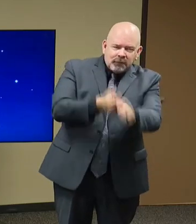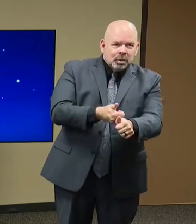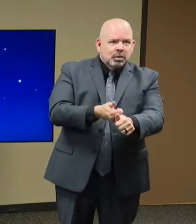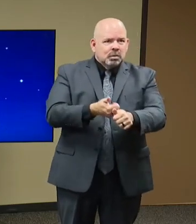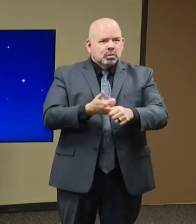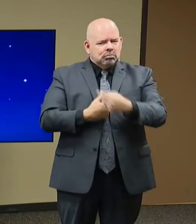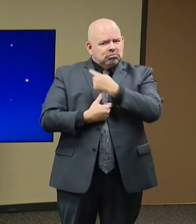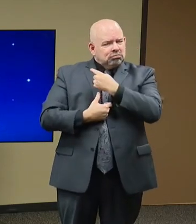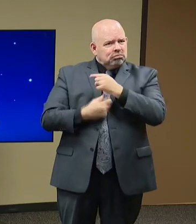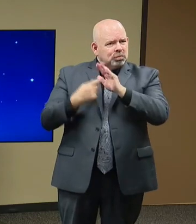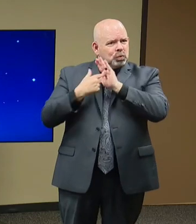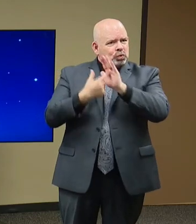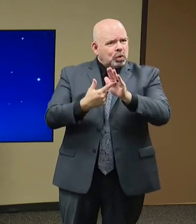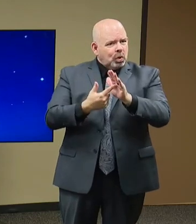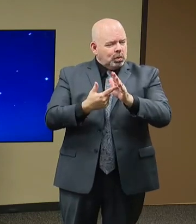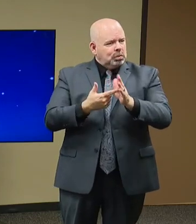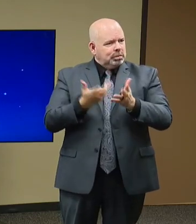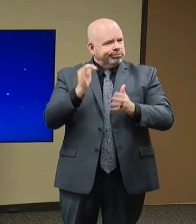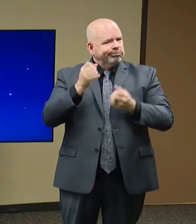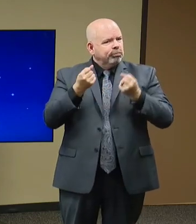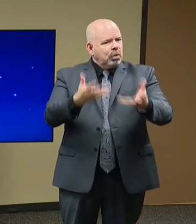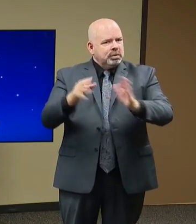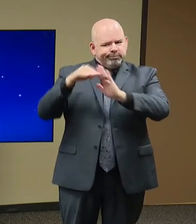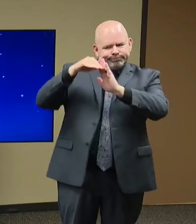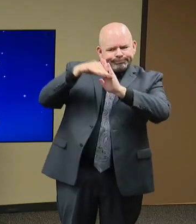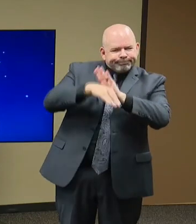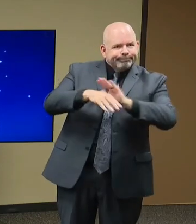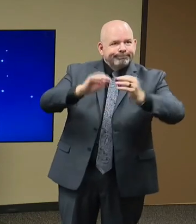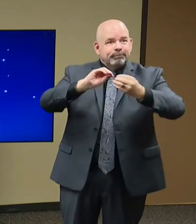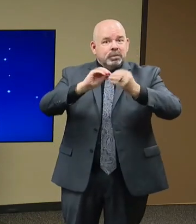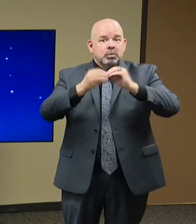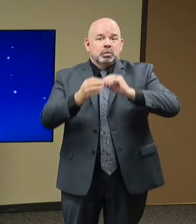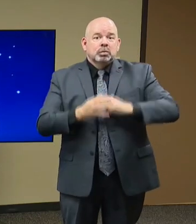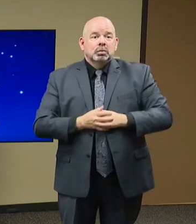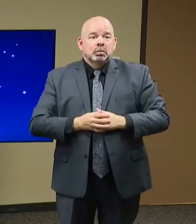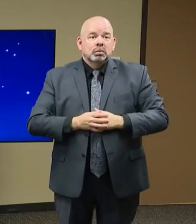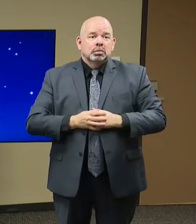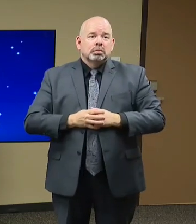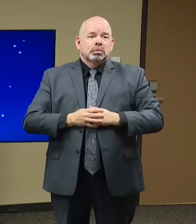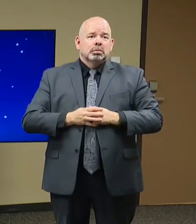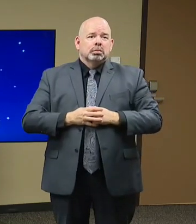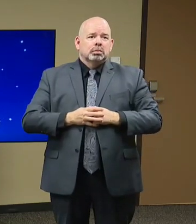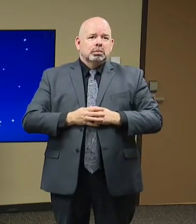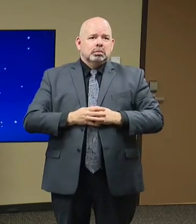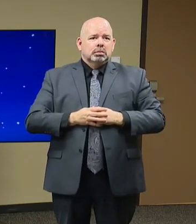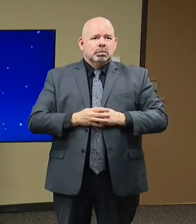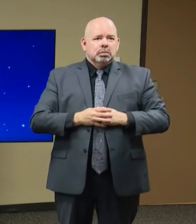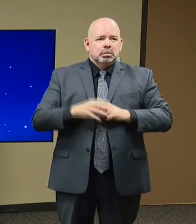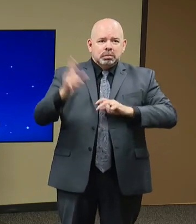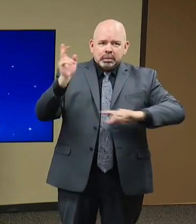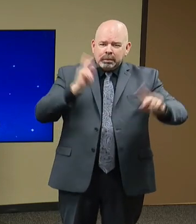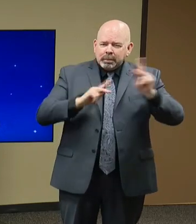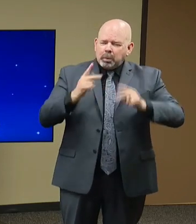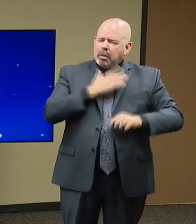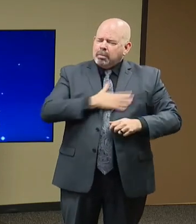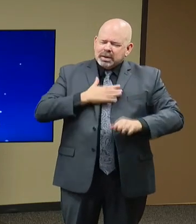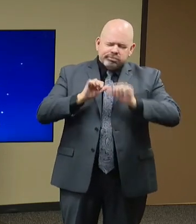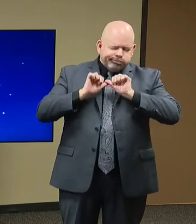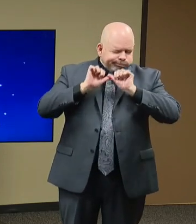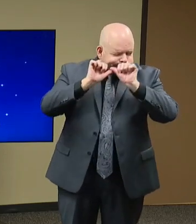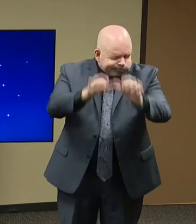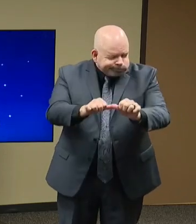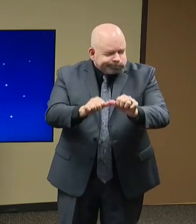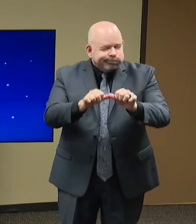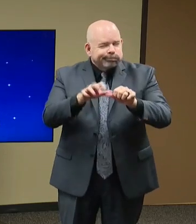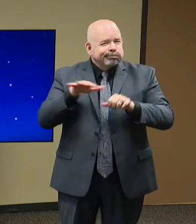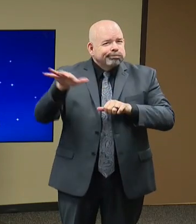trying to do more physical distancing. And so, but people need to keep it up. We were very conscious that this is also